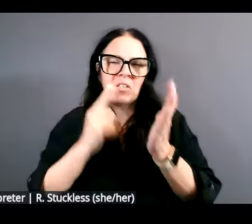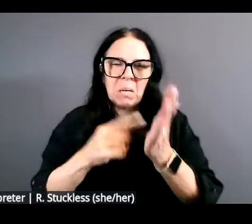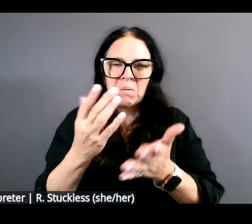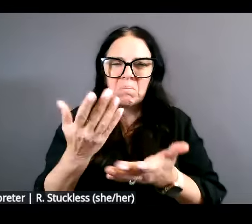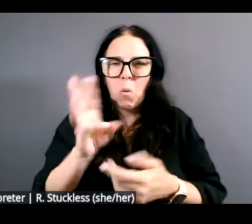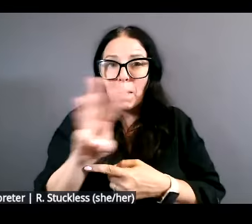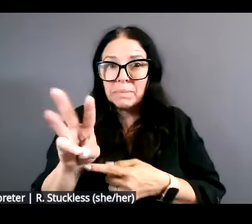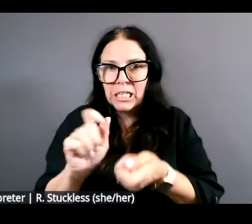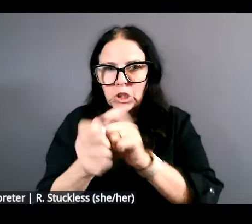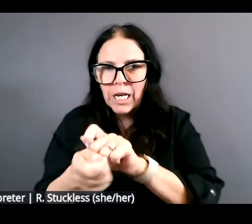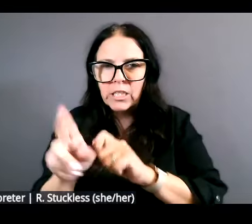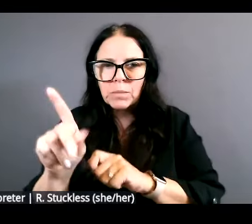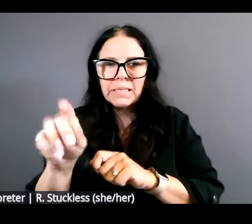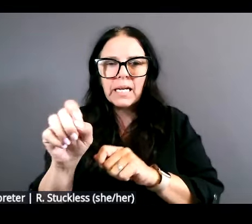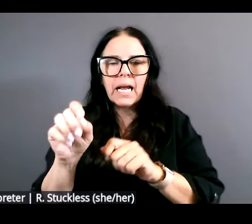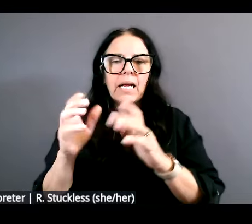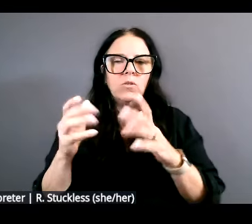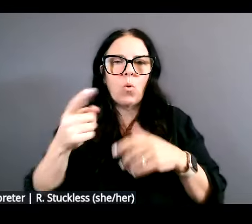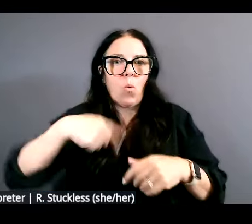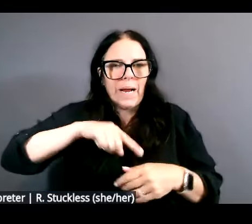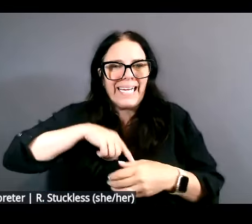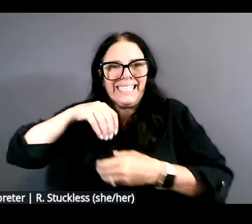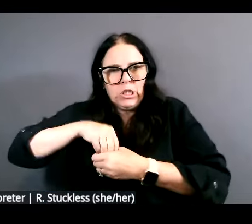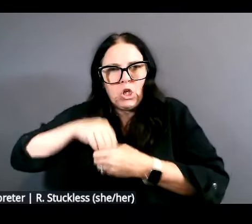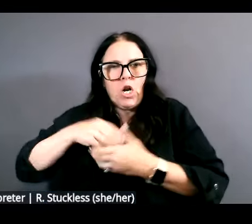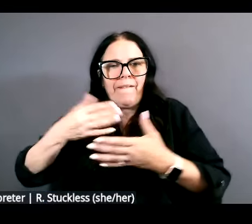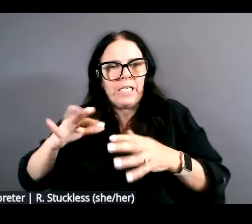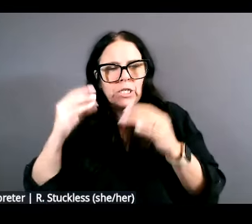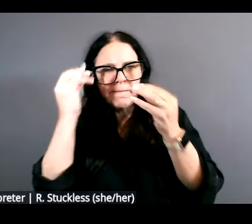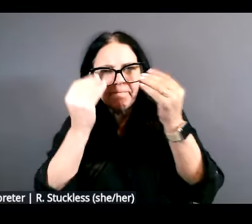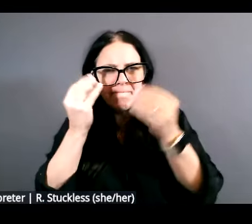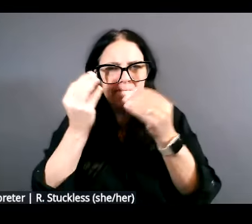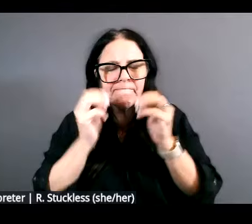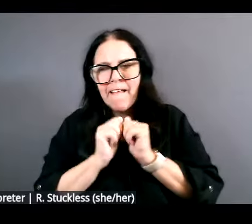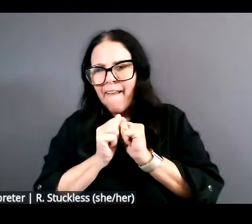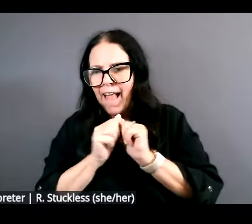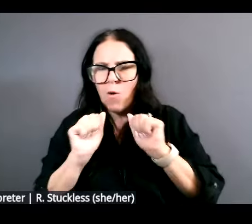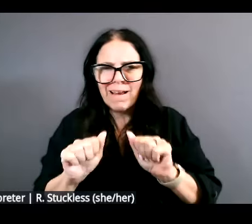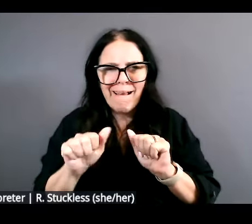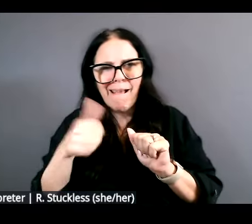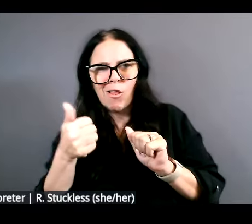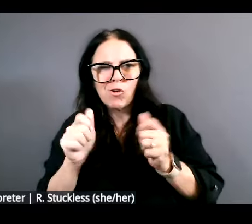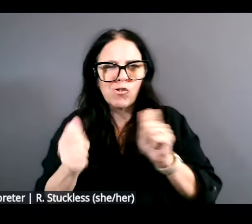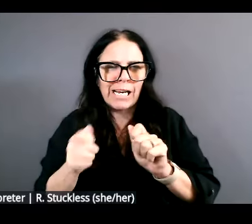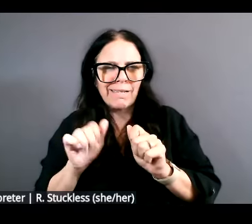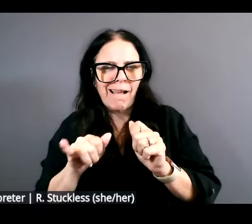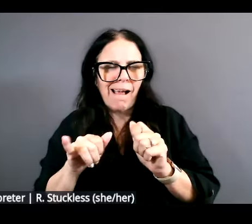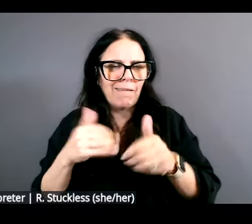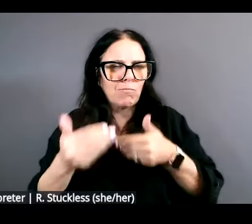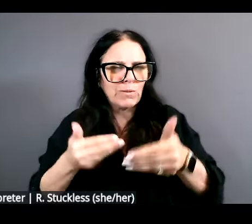something that we internally have been kind of pondering as to what other way can we do this to make it